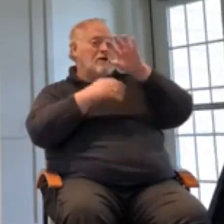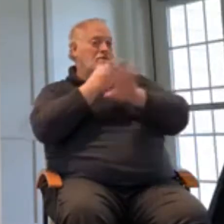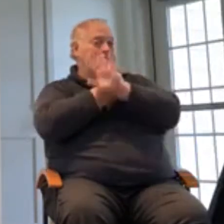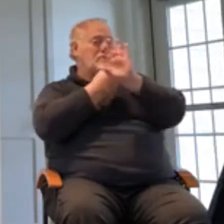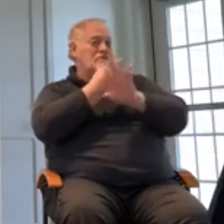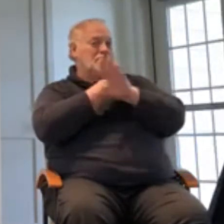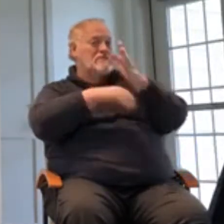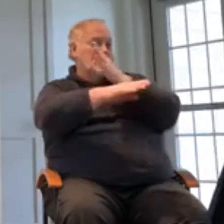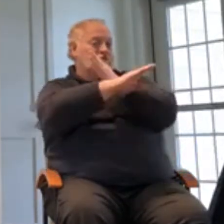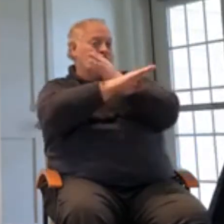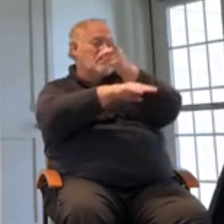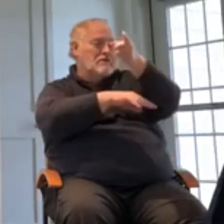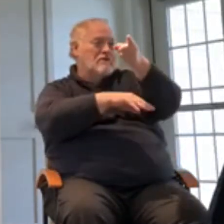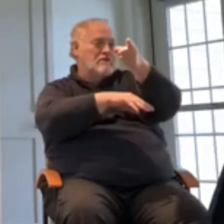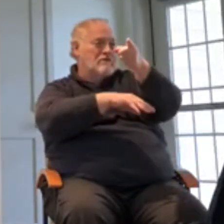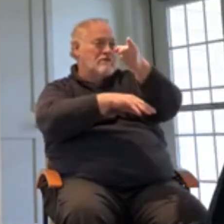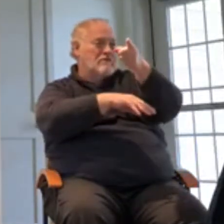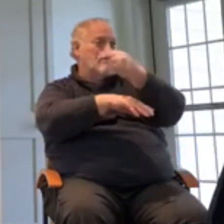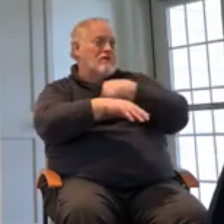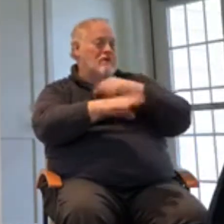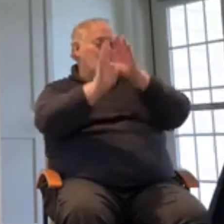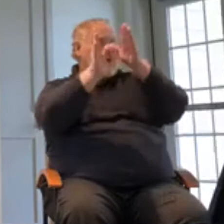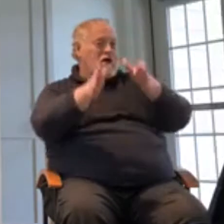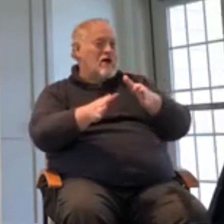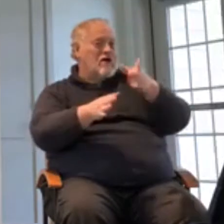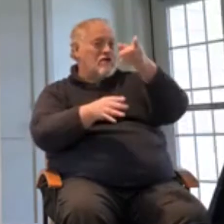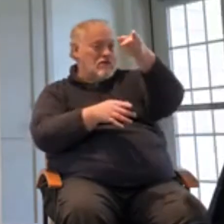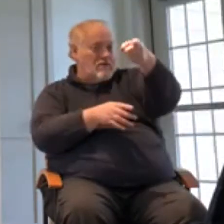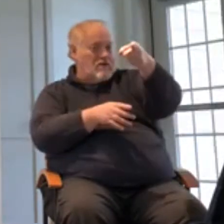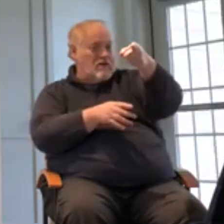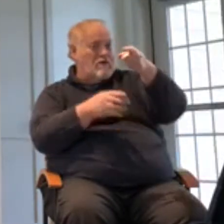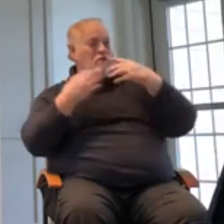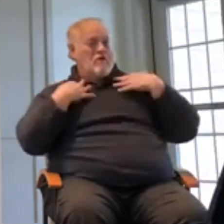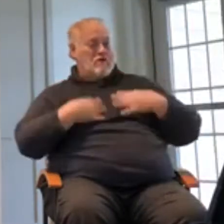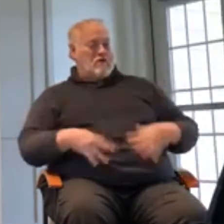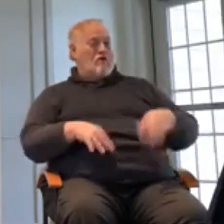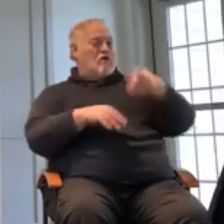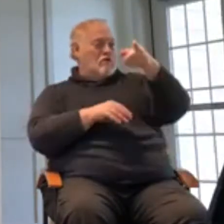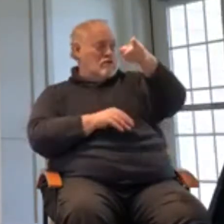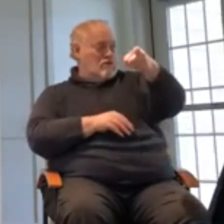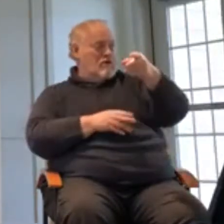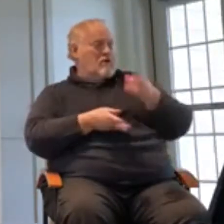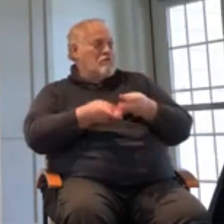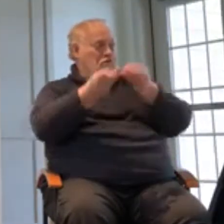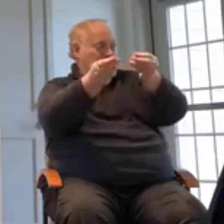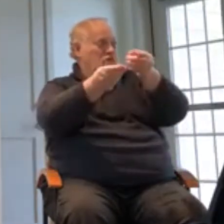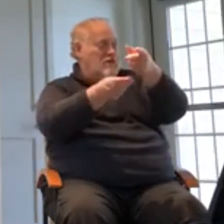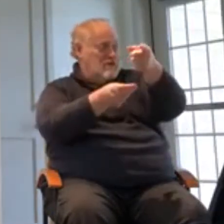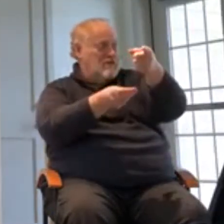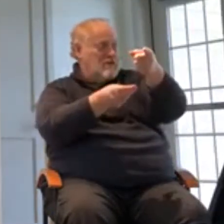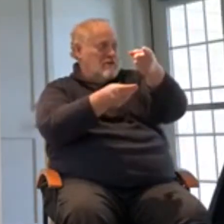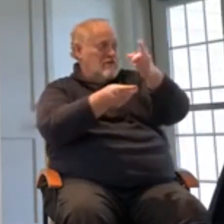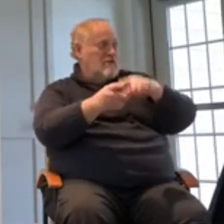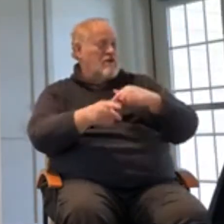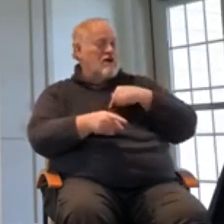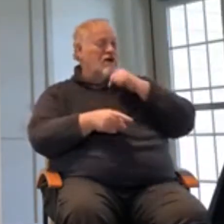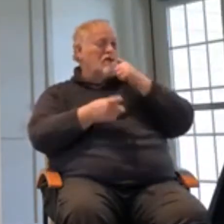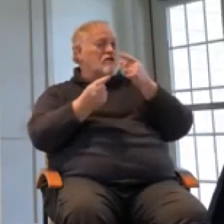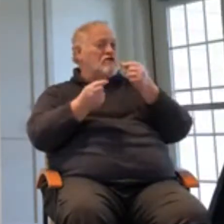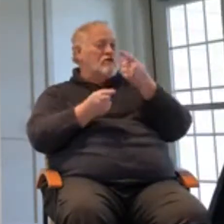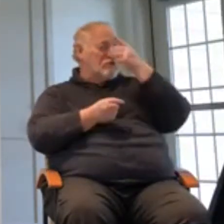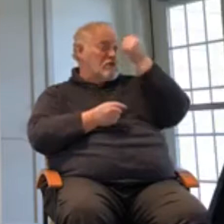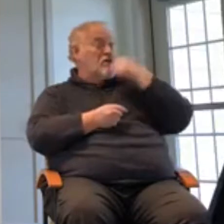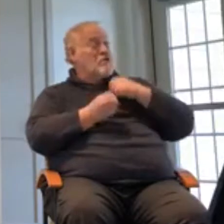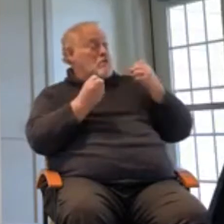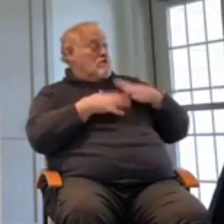I need to house my children, clothe my children, feed my children. But I don't do it because I'm